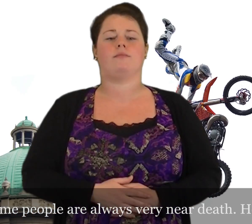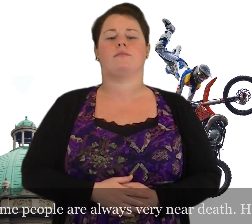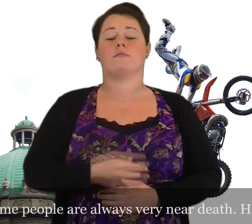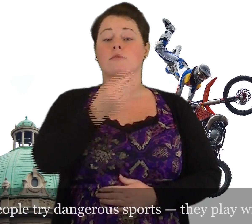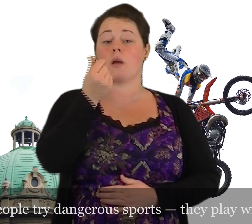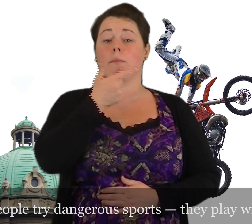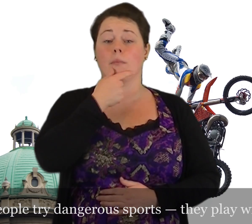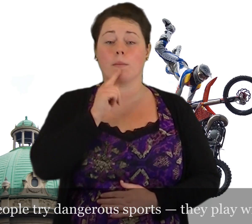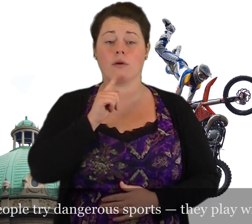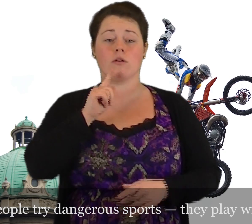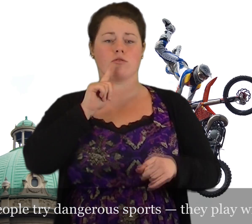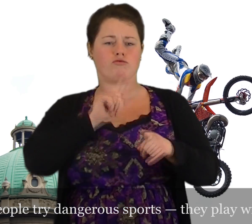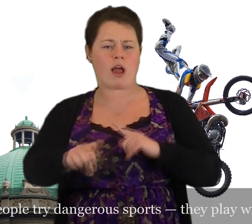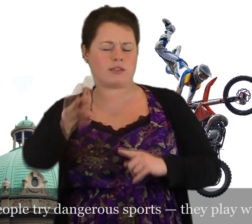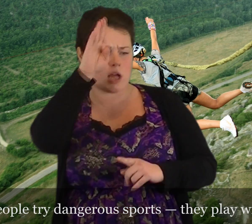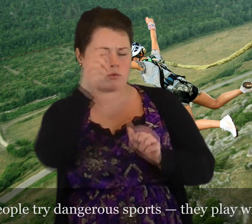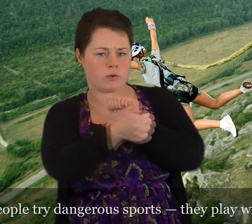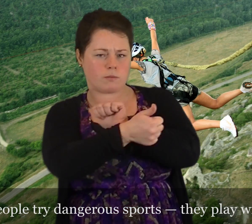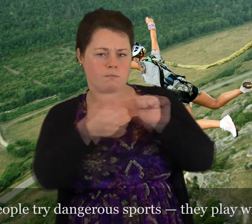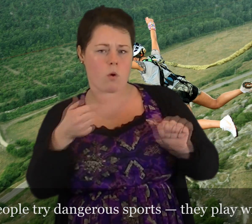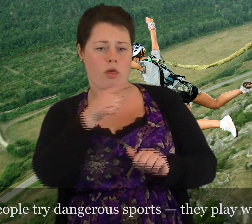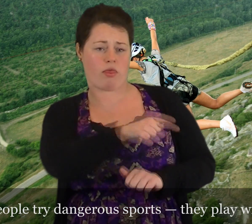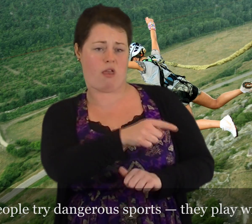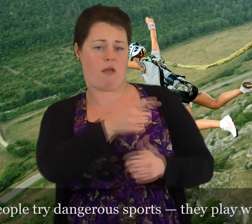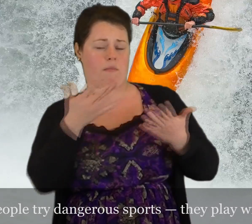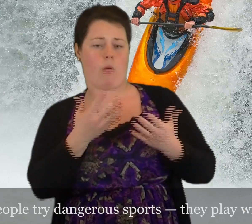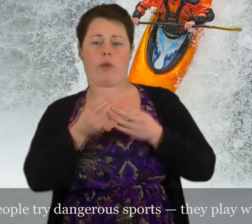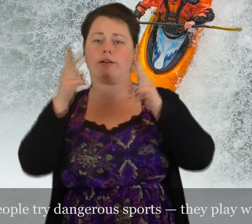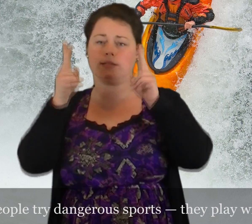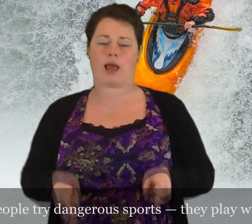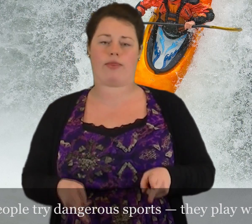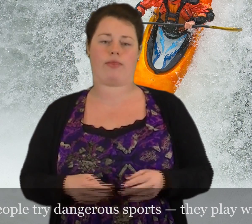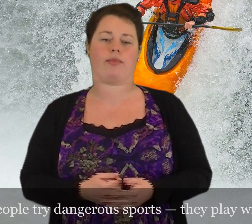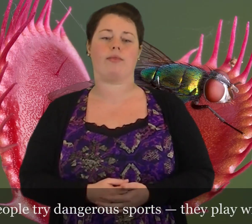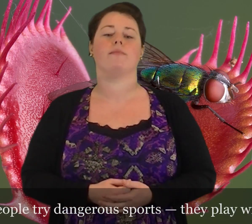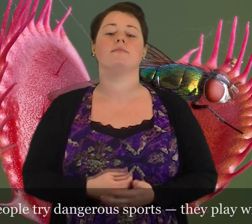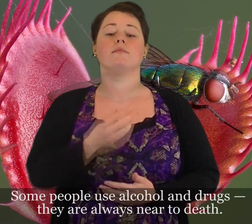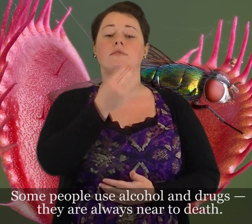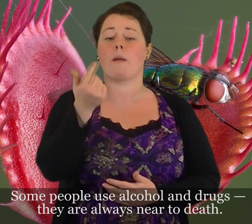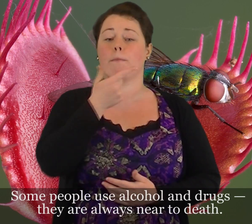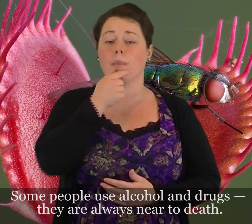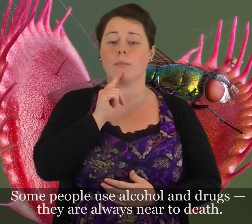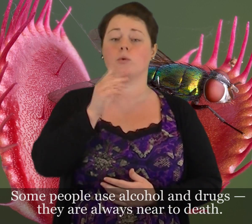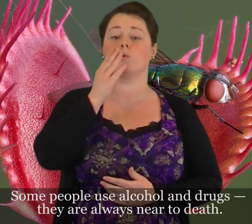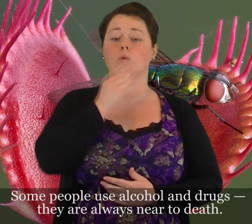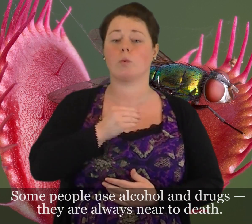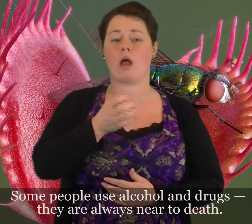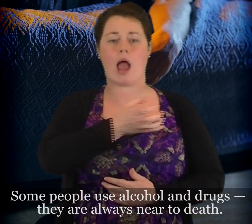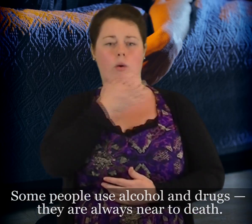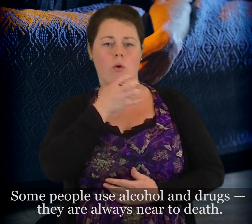do dangerous things, to go in for perilous pursuits, or it lures people into drink